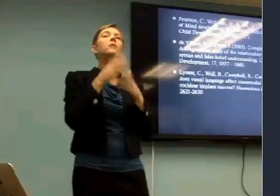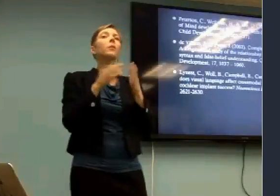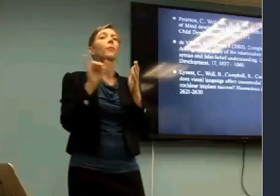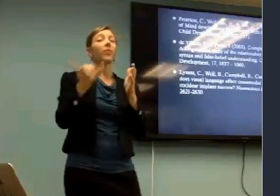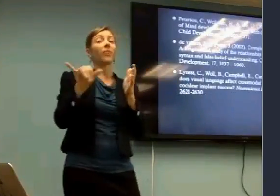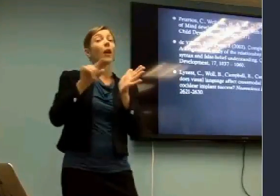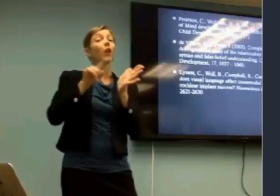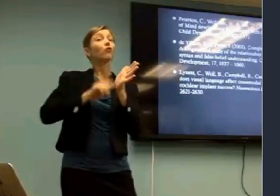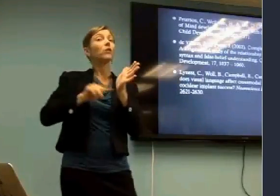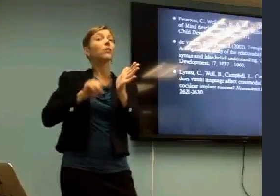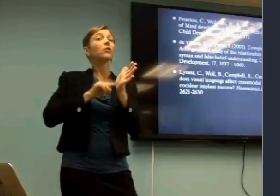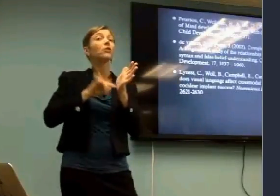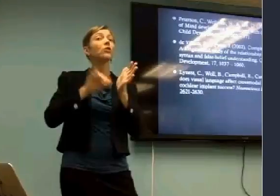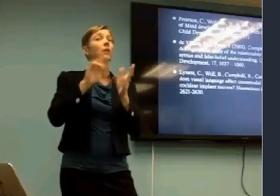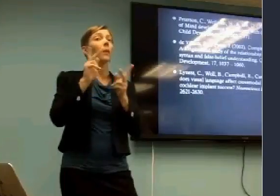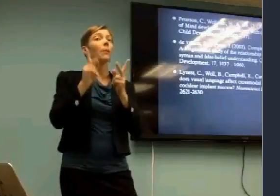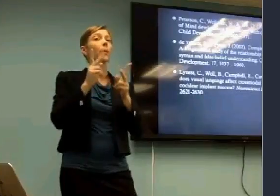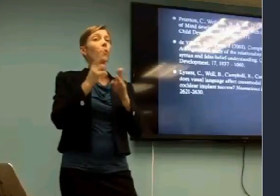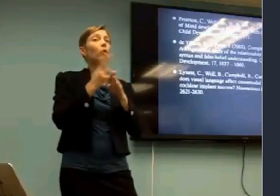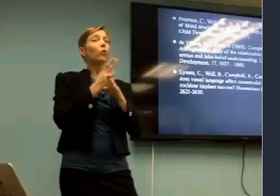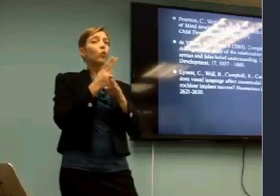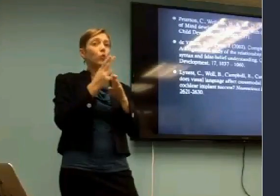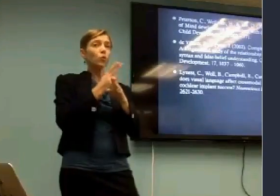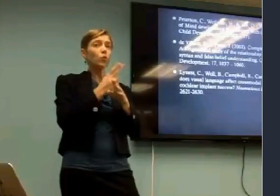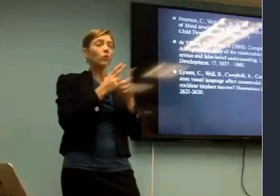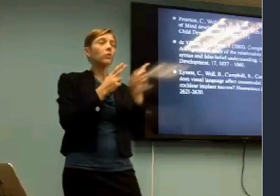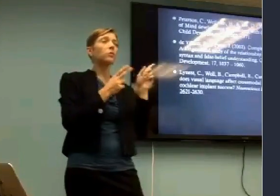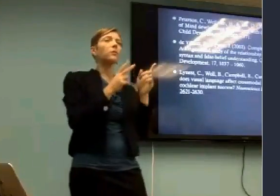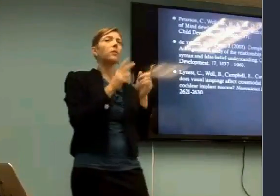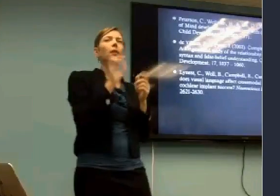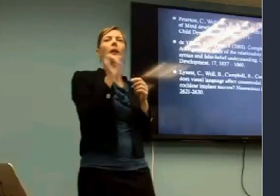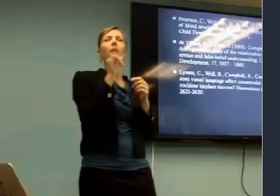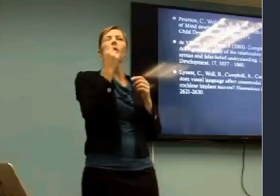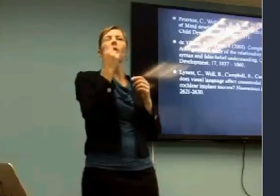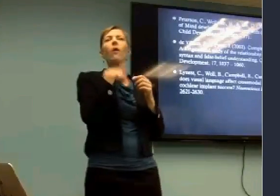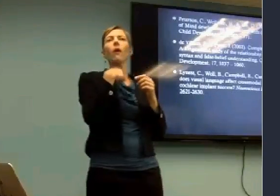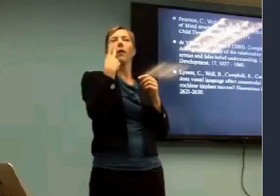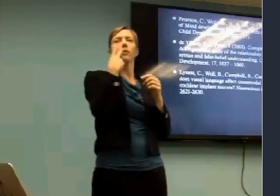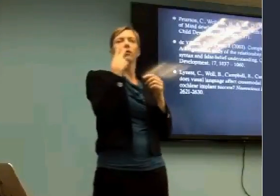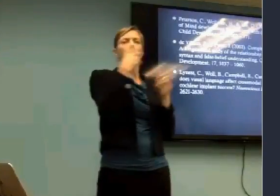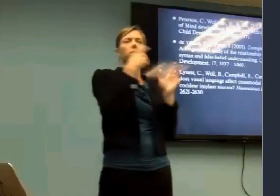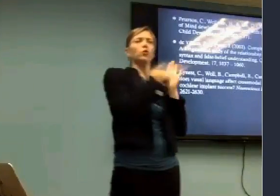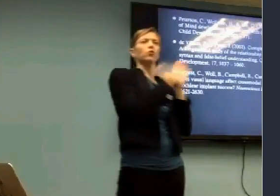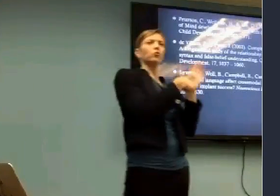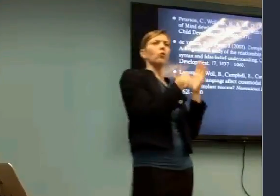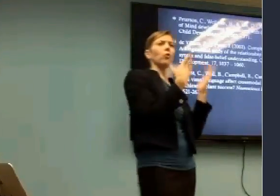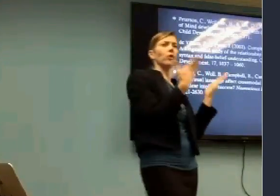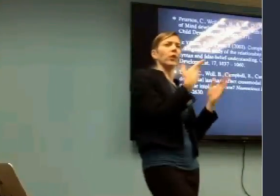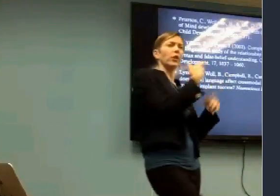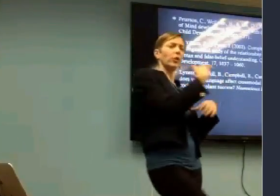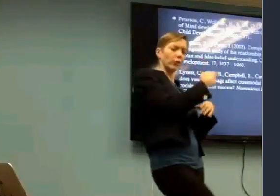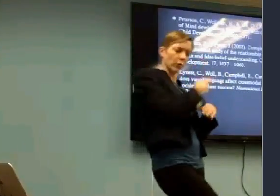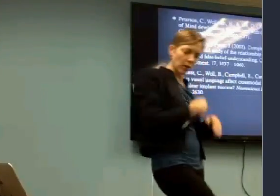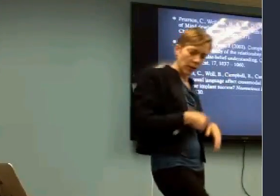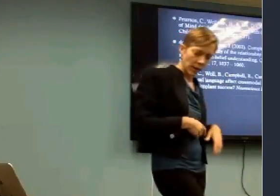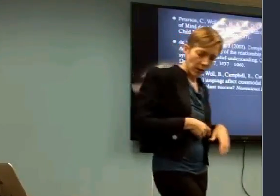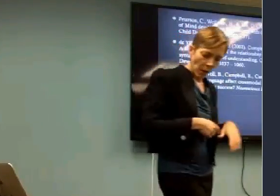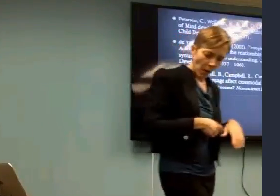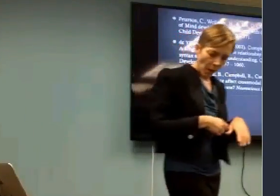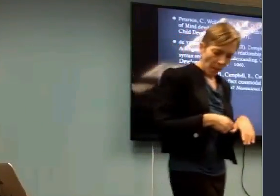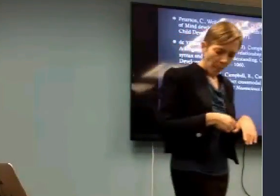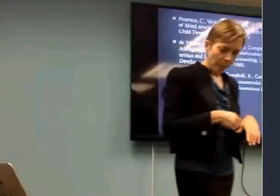very readily in researchers have actually used this as an explanation, like what I showed you earlier.